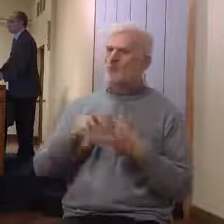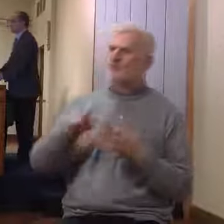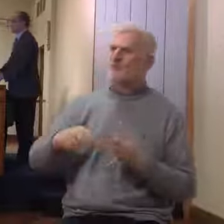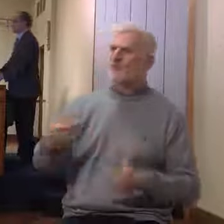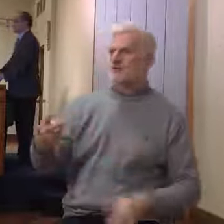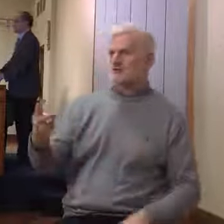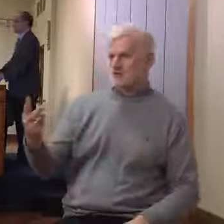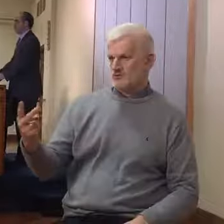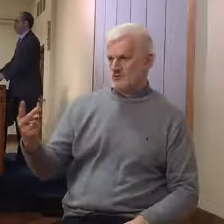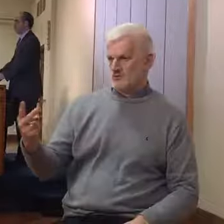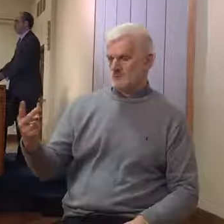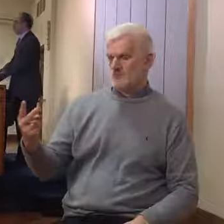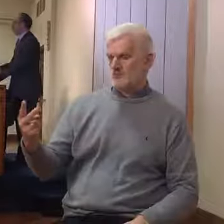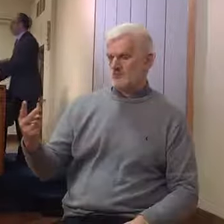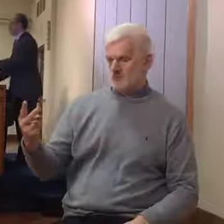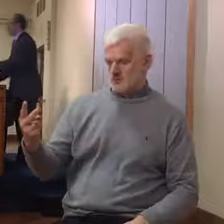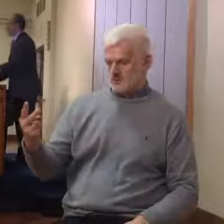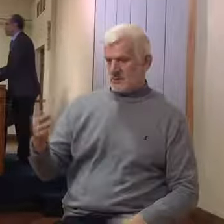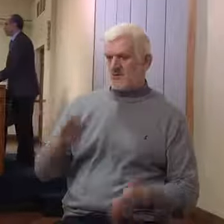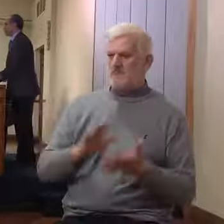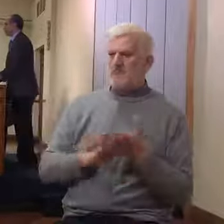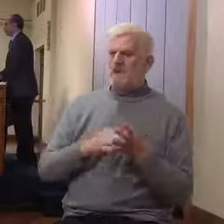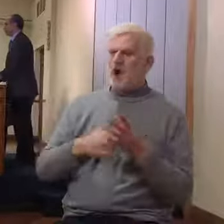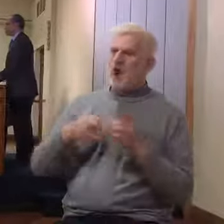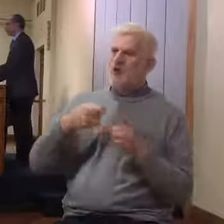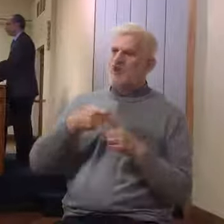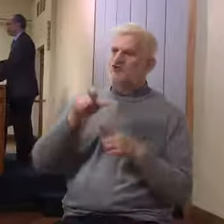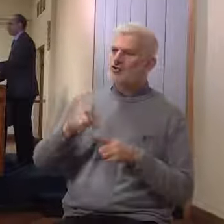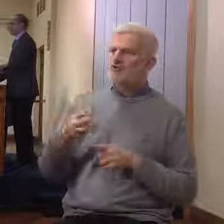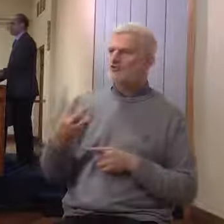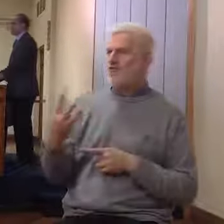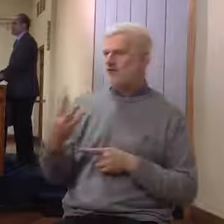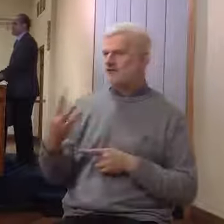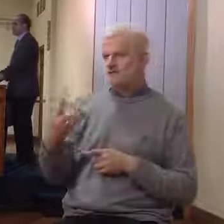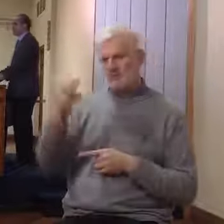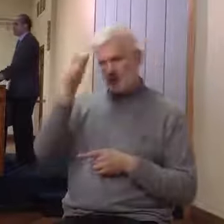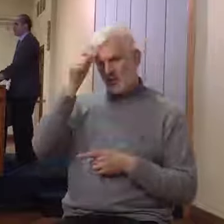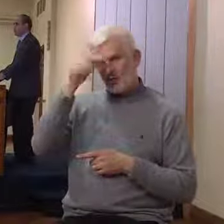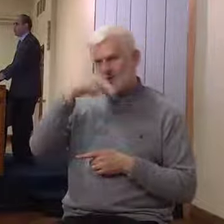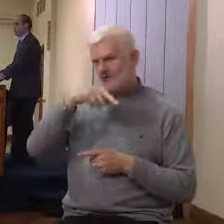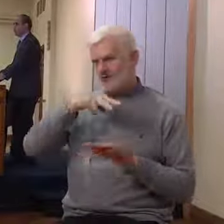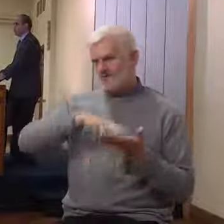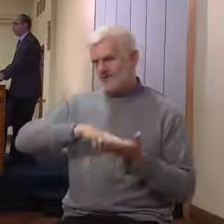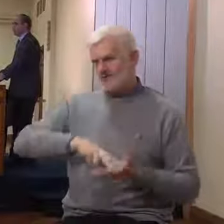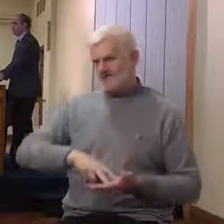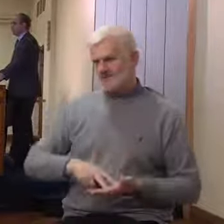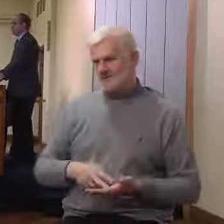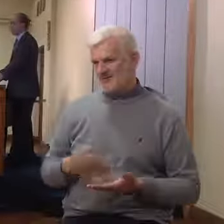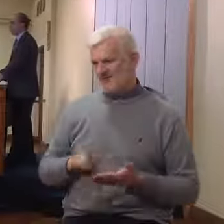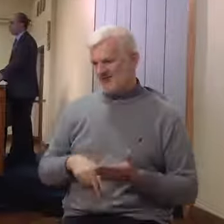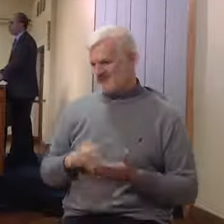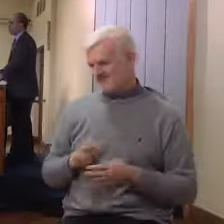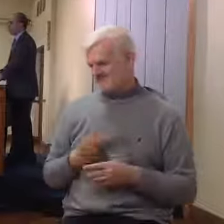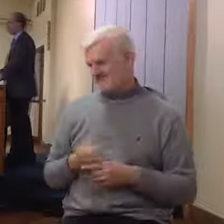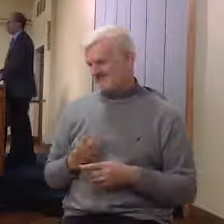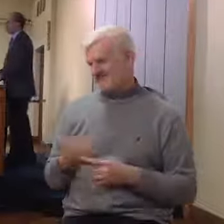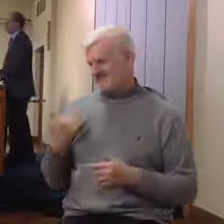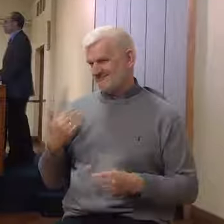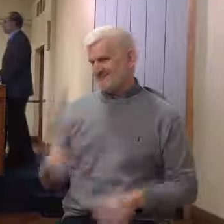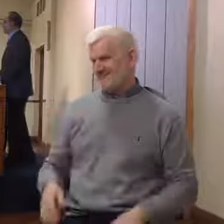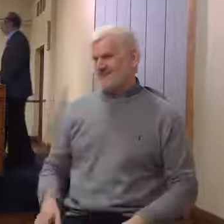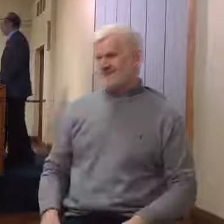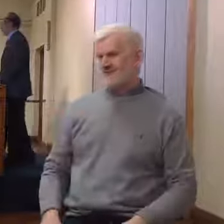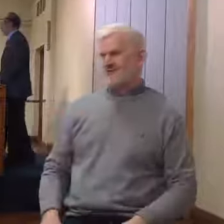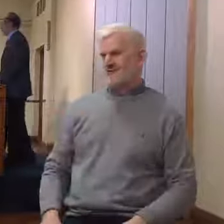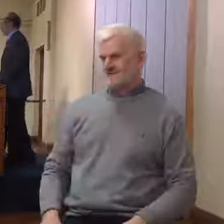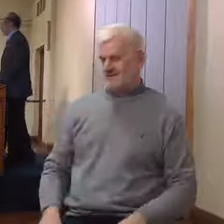22, Mark chapter 13, you know those passages. Many, you have read them many times. And you come